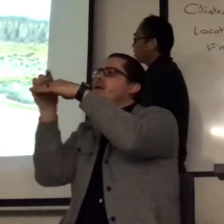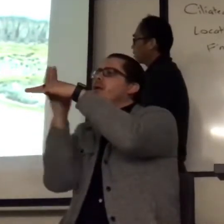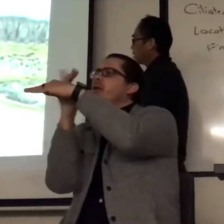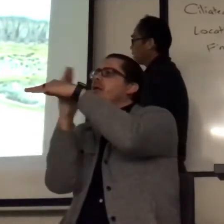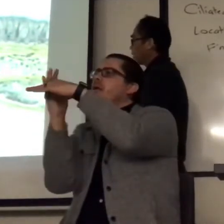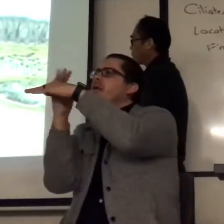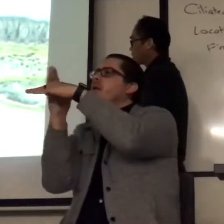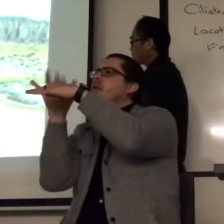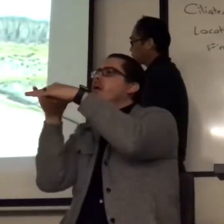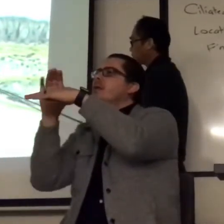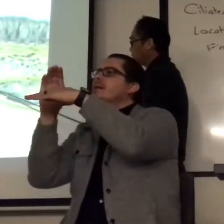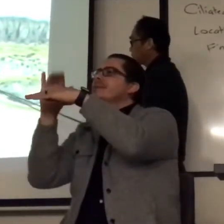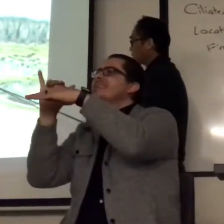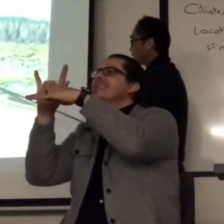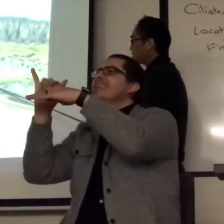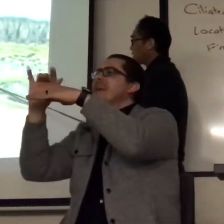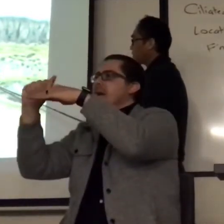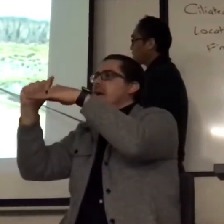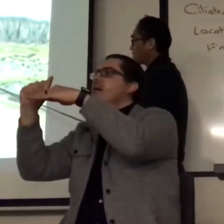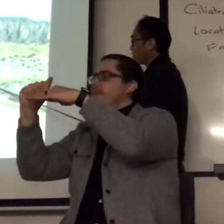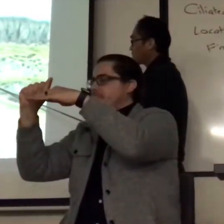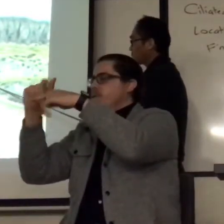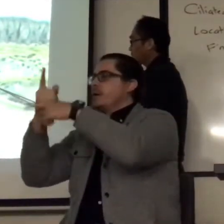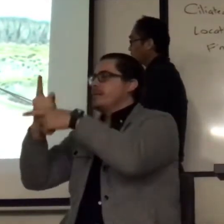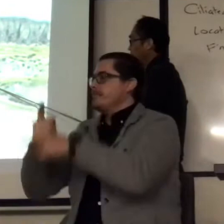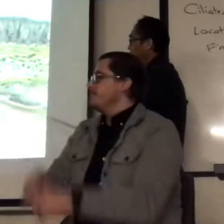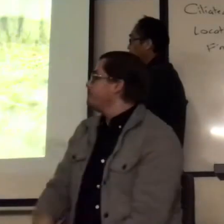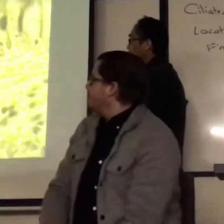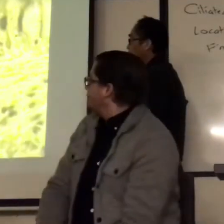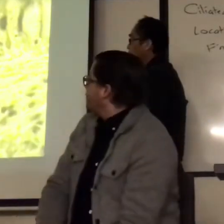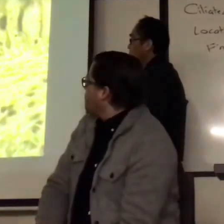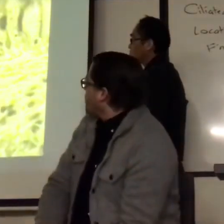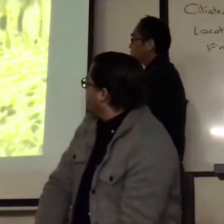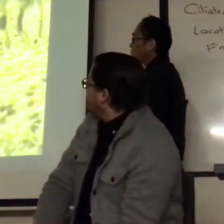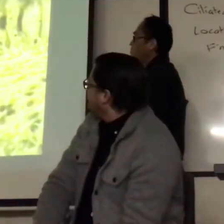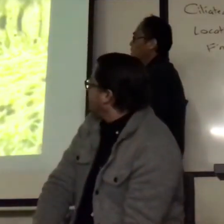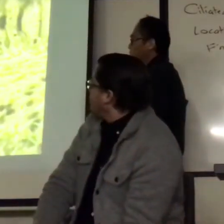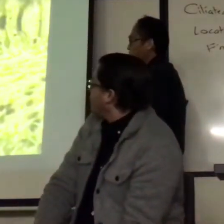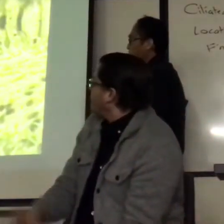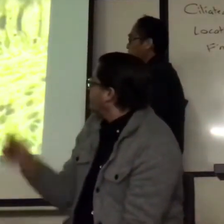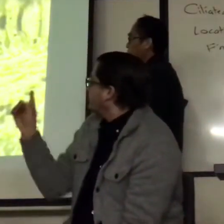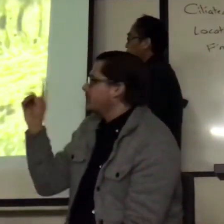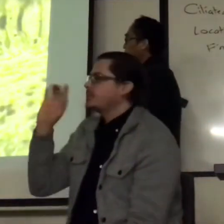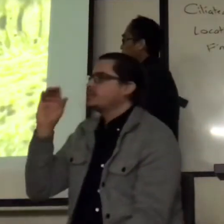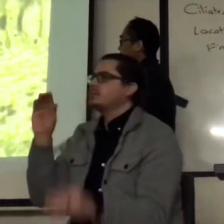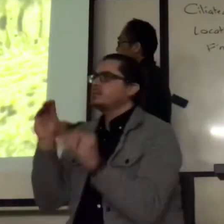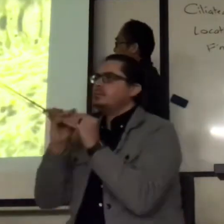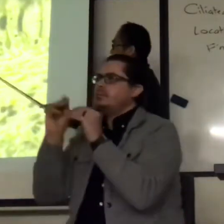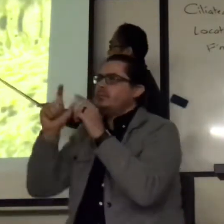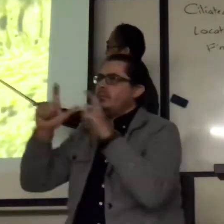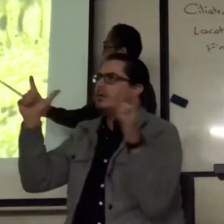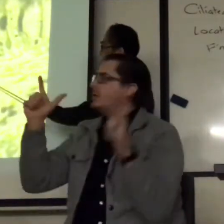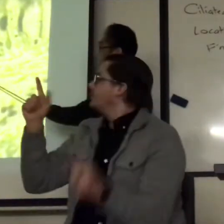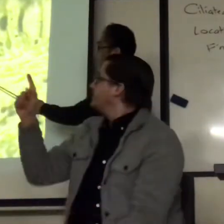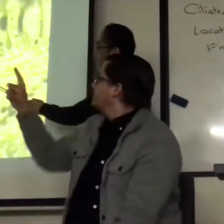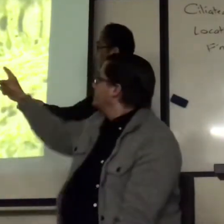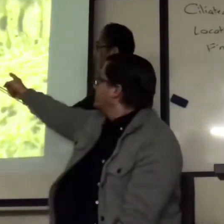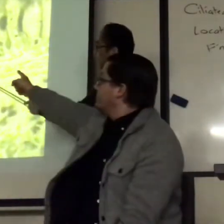yeah. Here are the mucous glands down there. Okay. Here's a closer up picture. There's